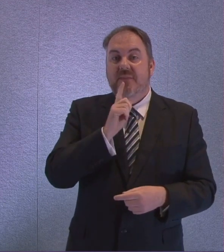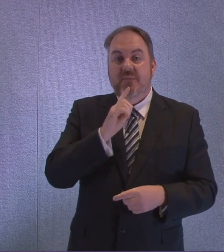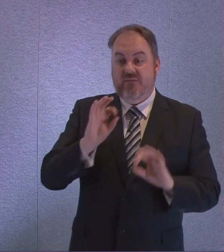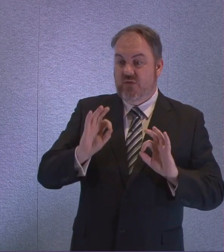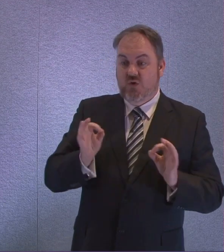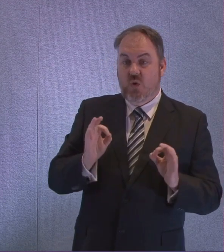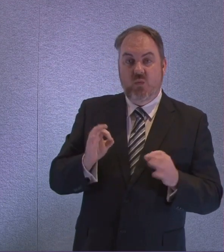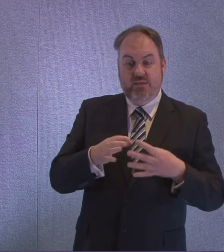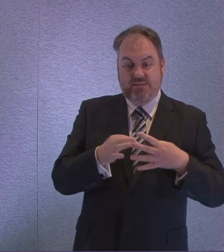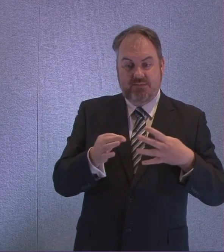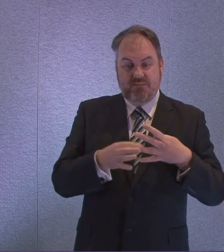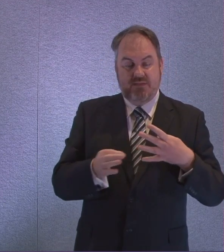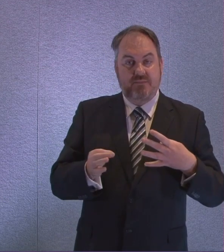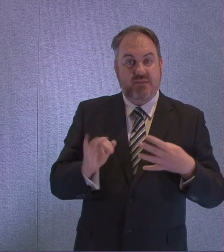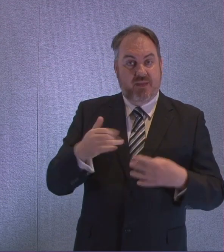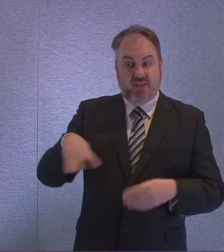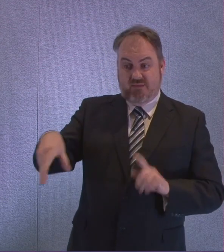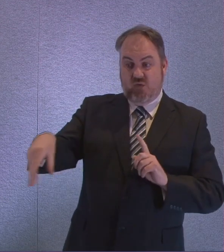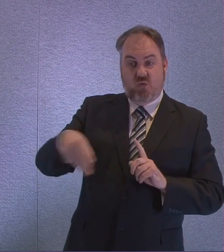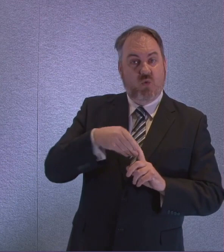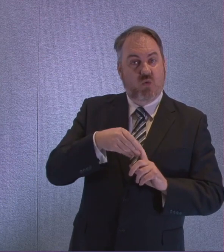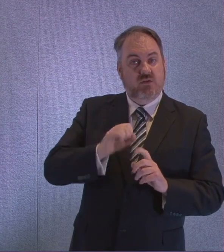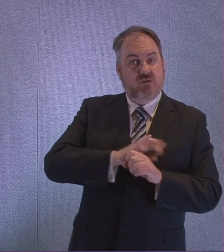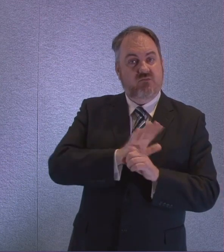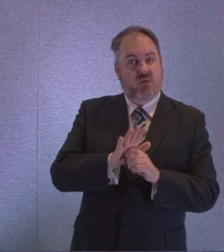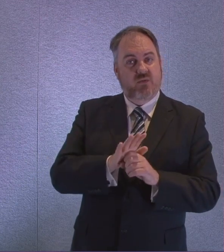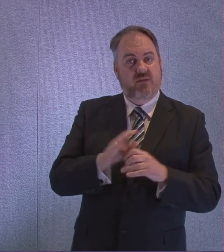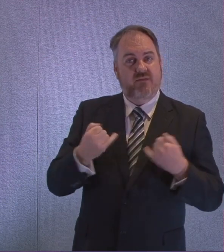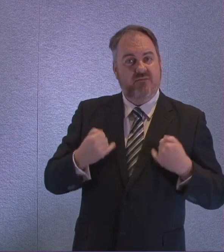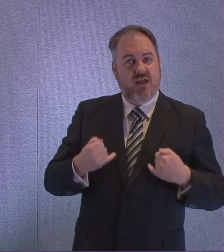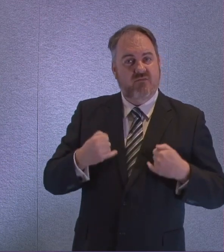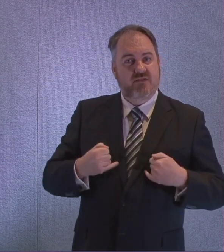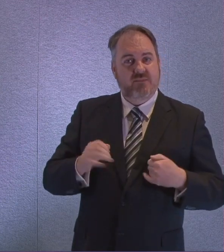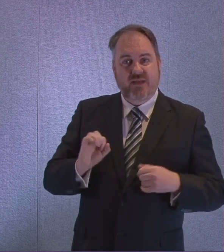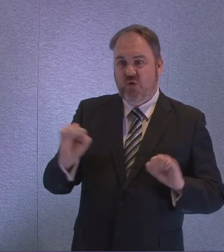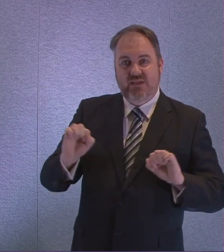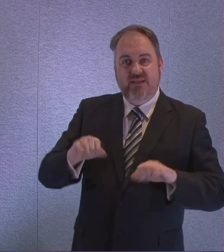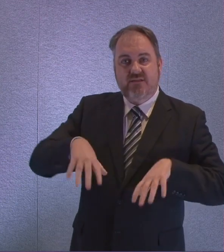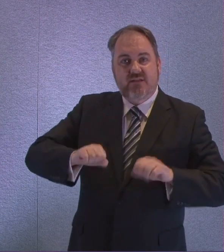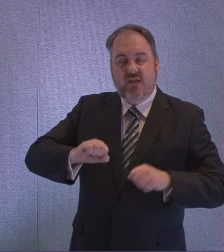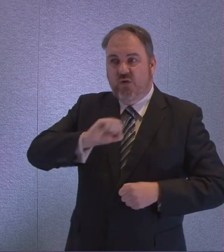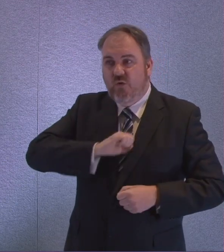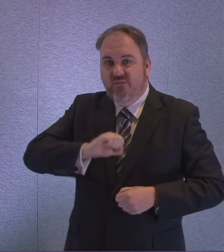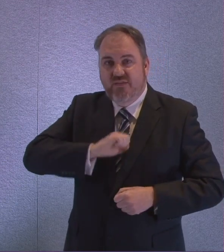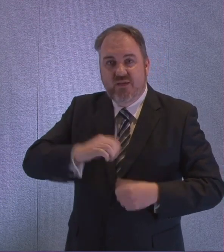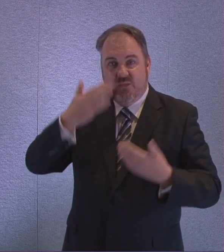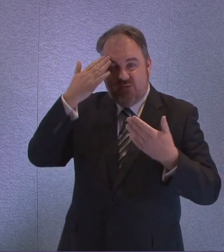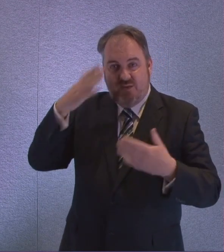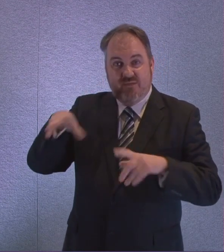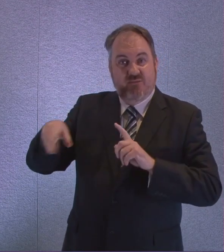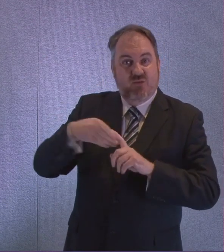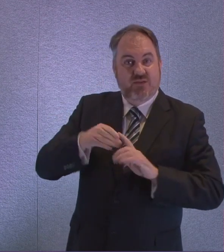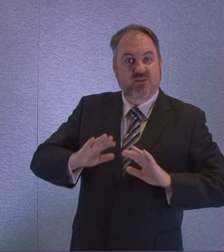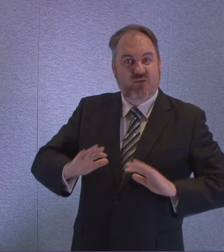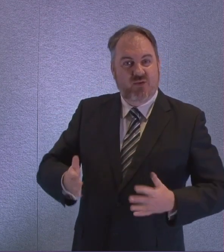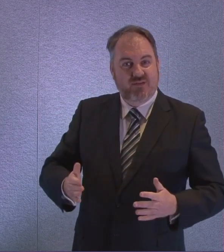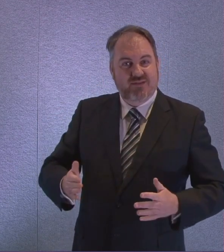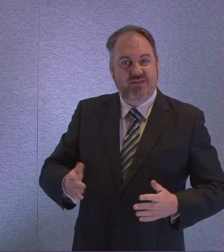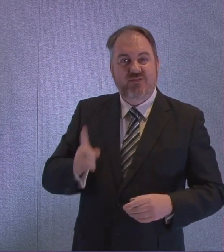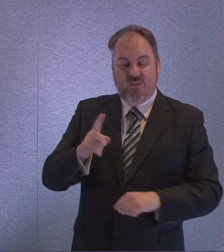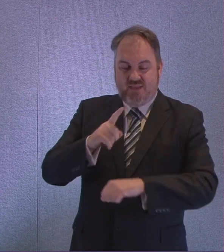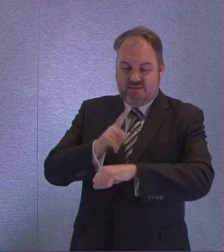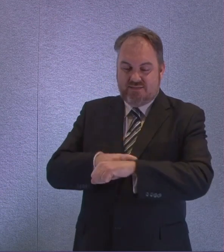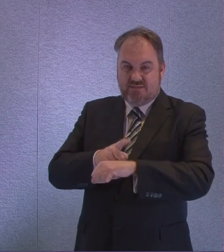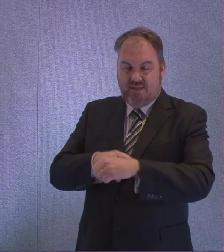that they have the virus, nor does it tell people once they've recovered that they've had the virus. So there's quite narrow windows in which